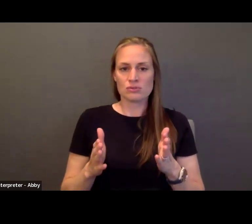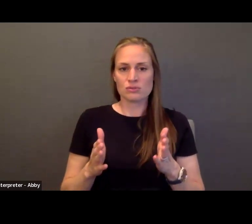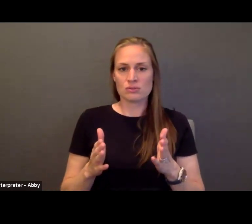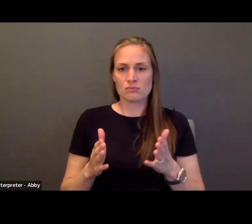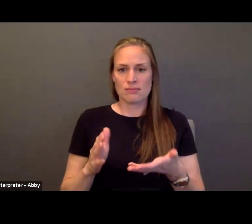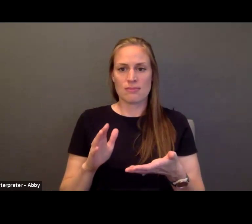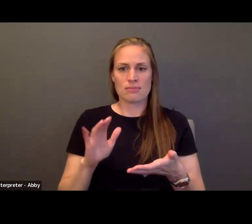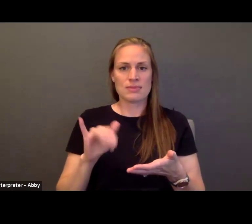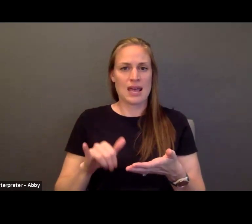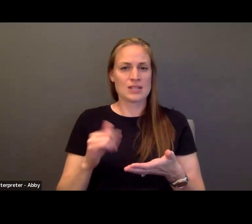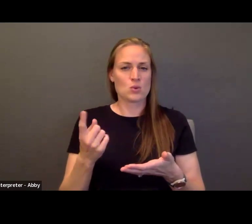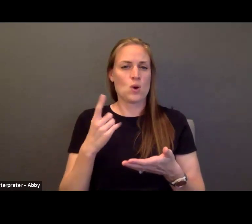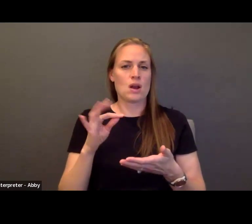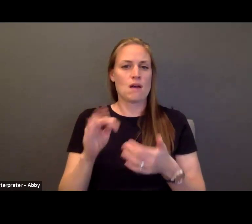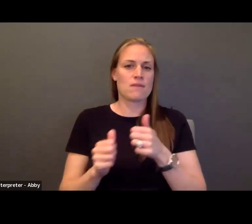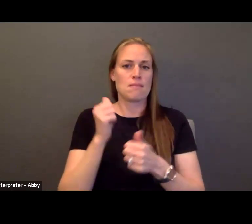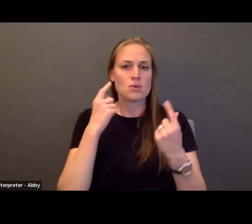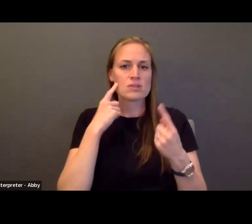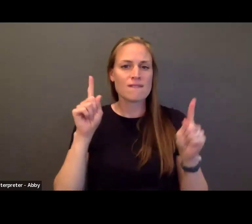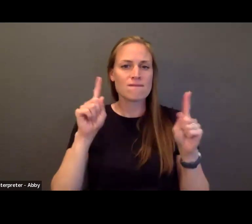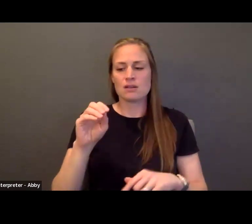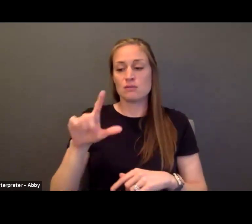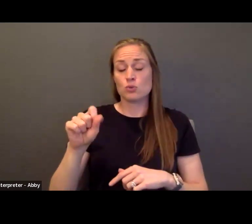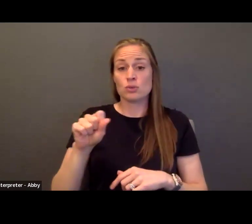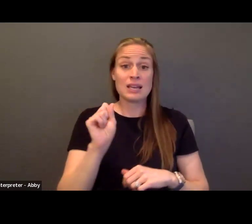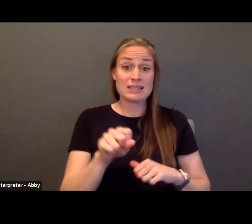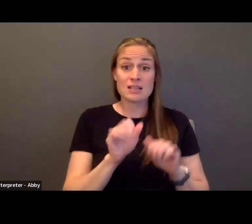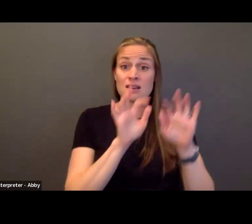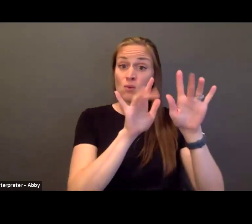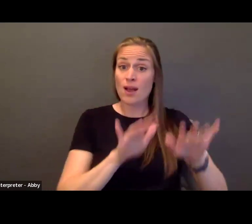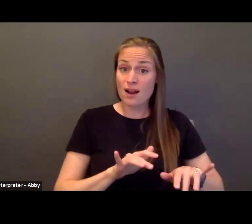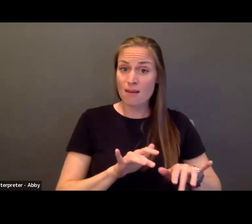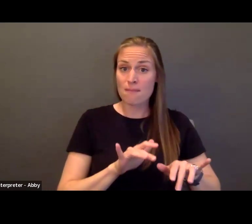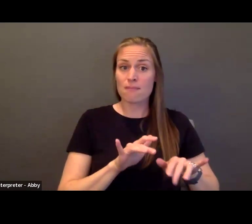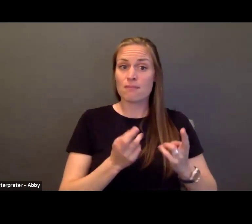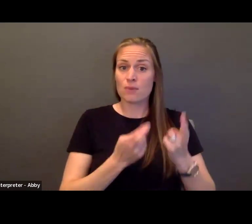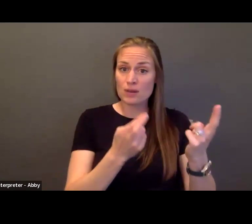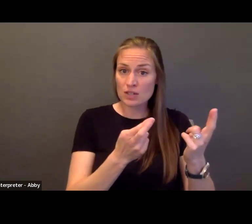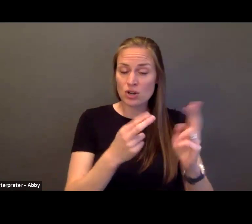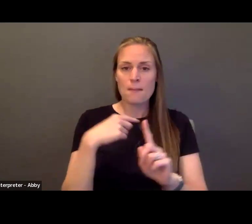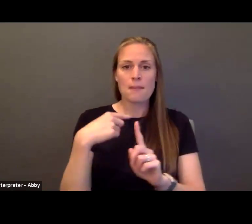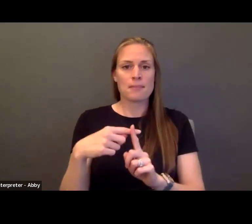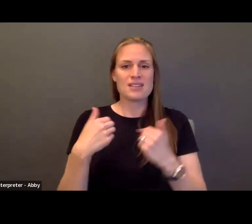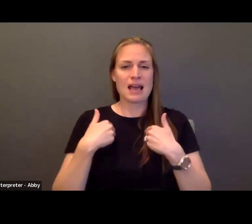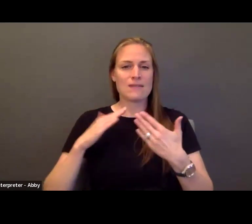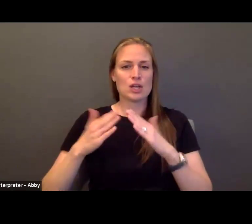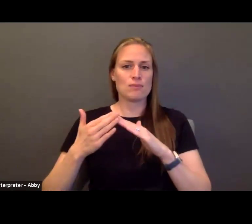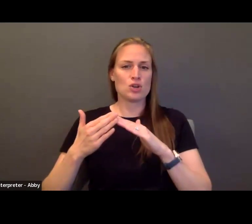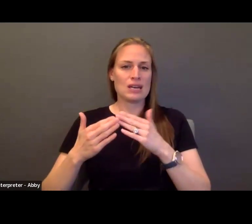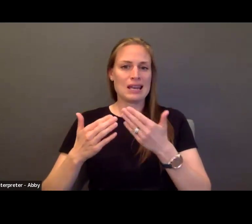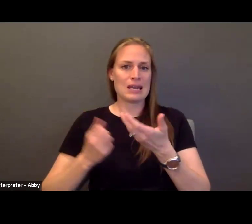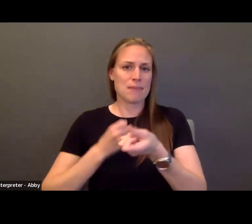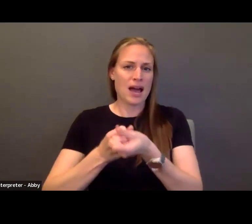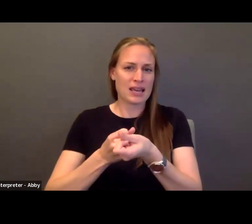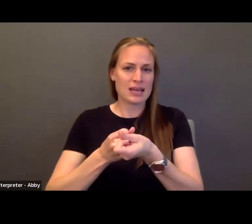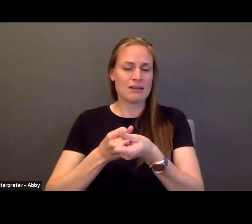one of the most effective tools, is not only putting the recommendations together, but having that really community buy-in behind what the